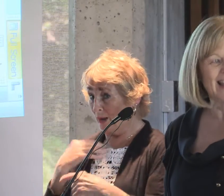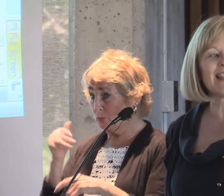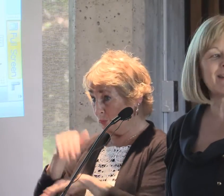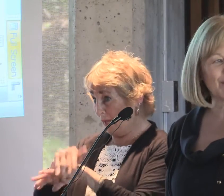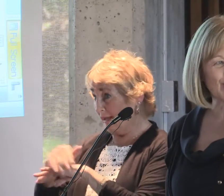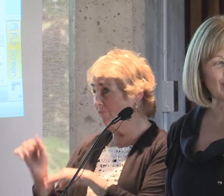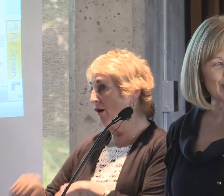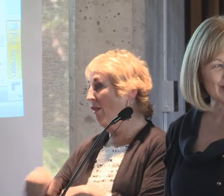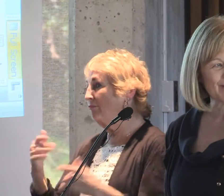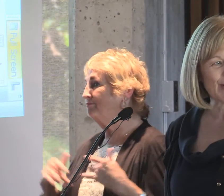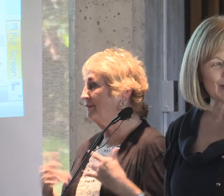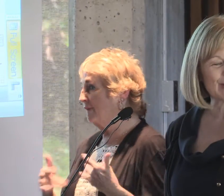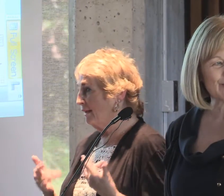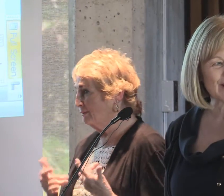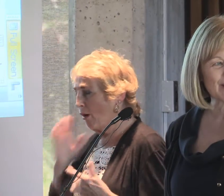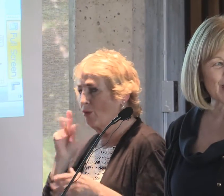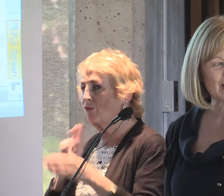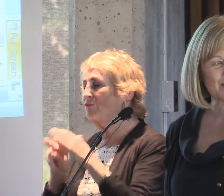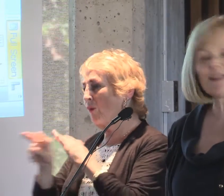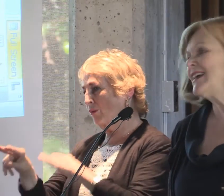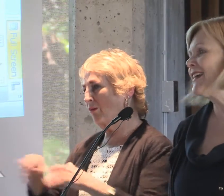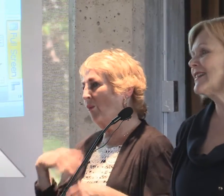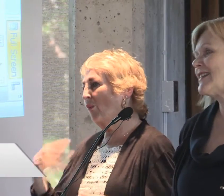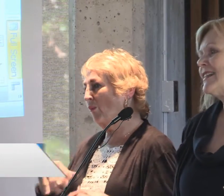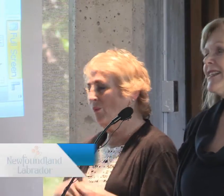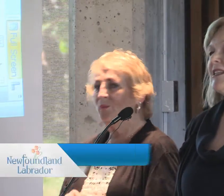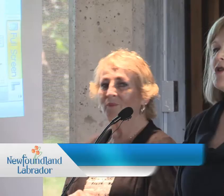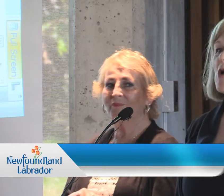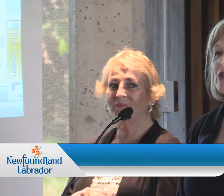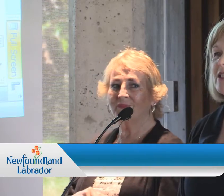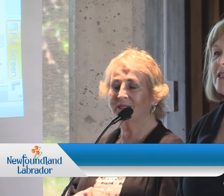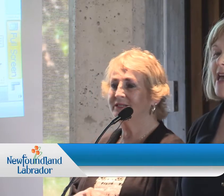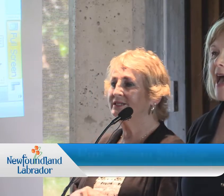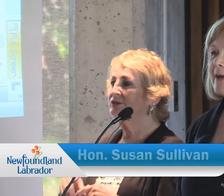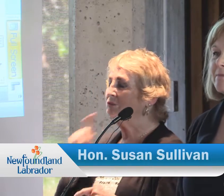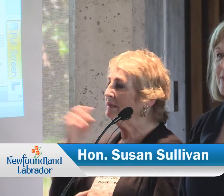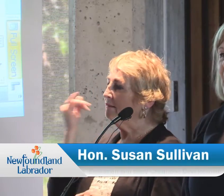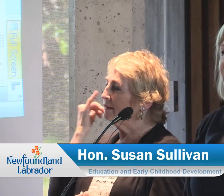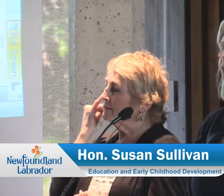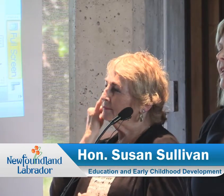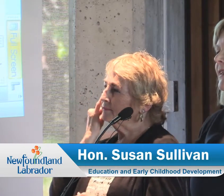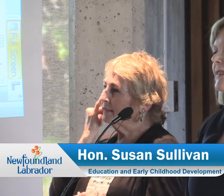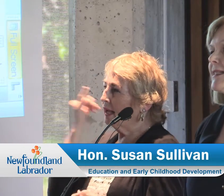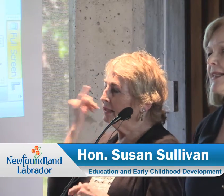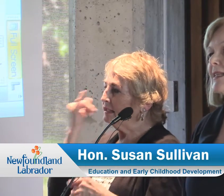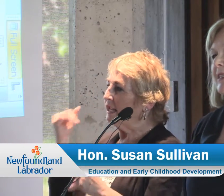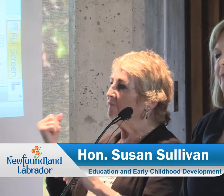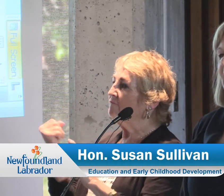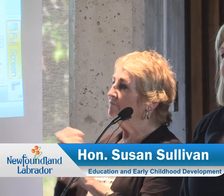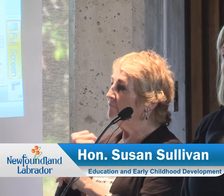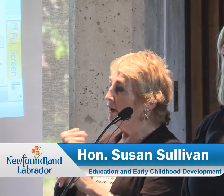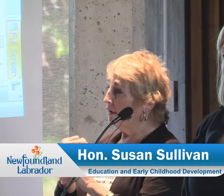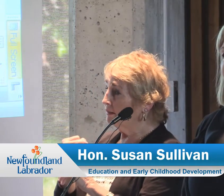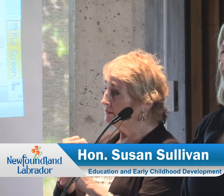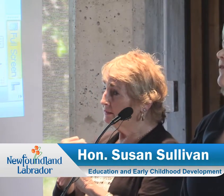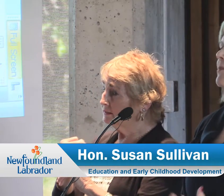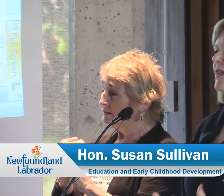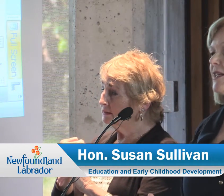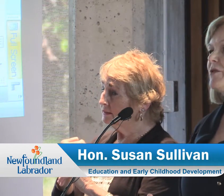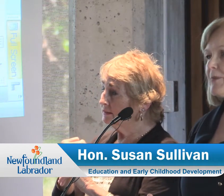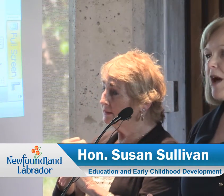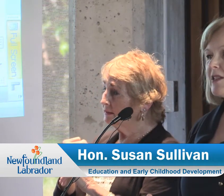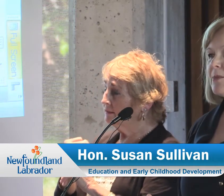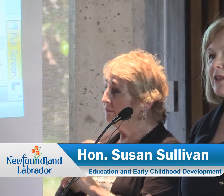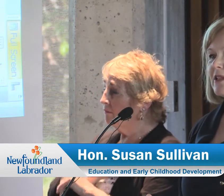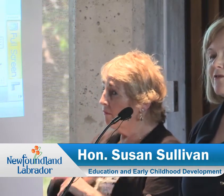well that we're all looking forward to very much. But again, it's the notion that violence is something that everybody